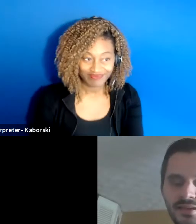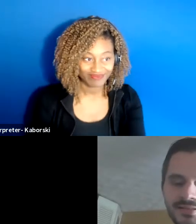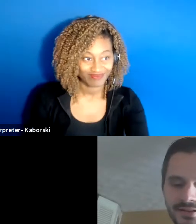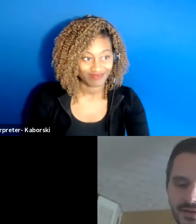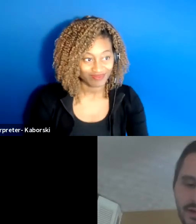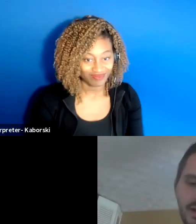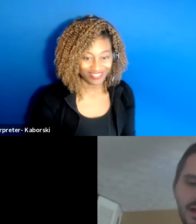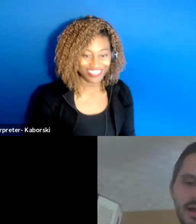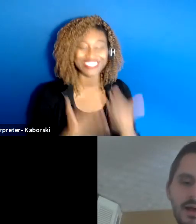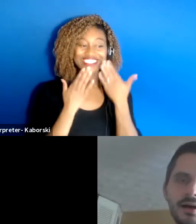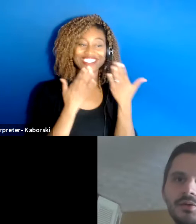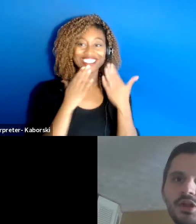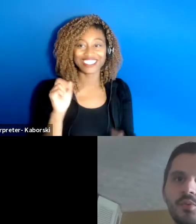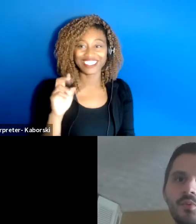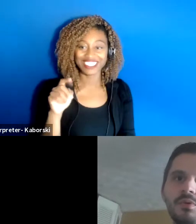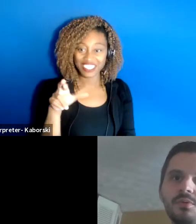Thanks, Sandra.